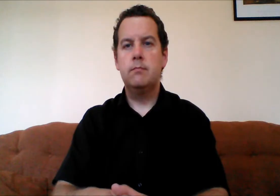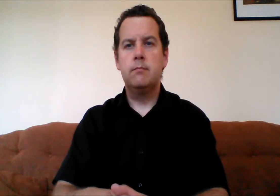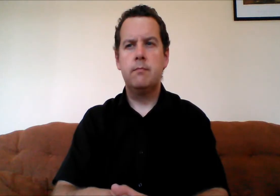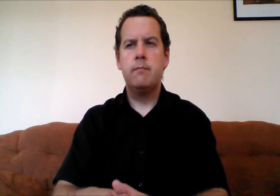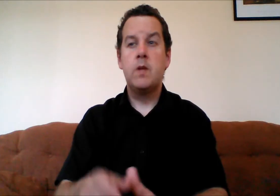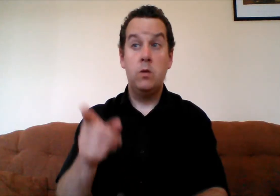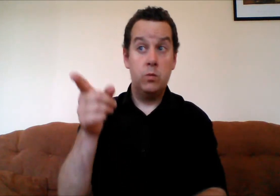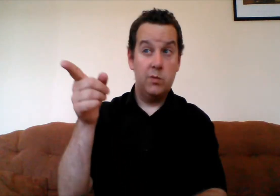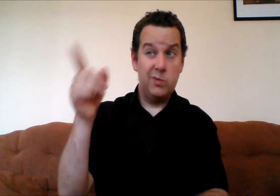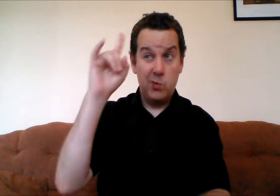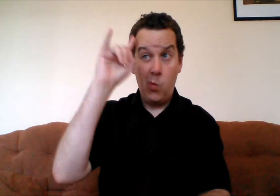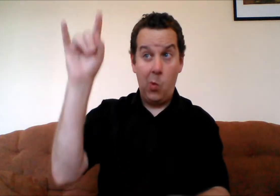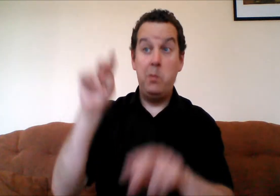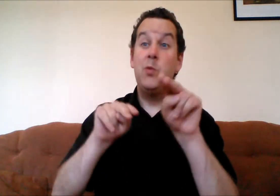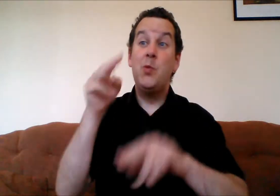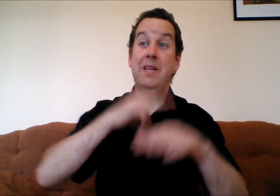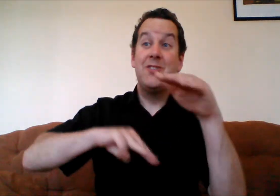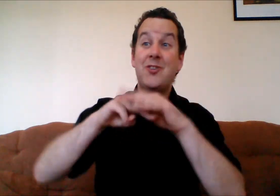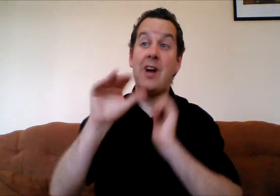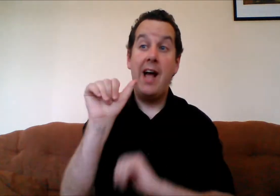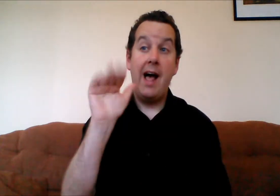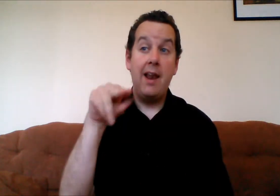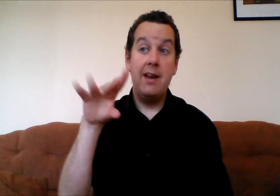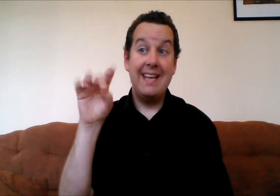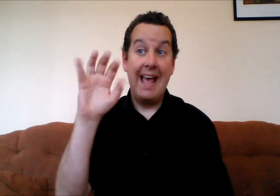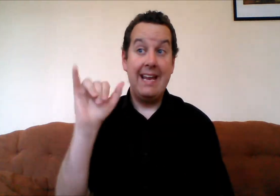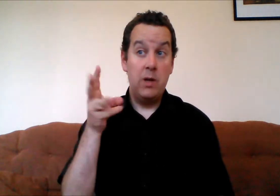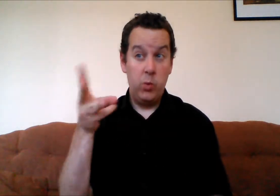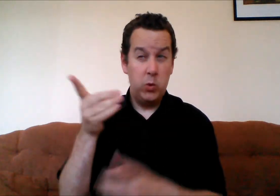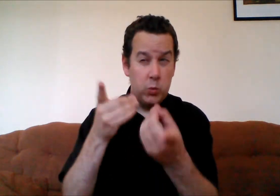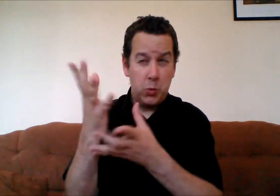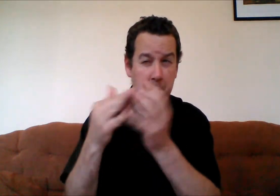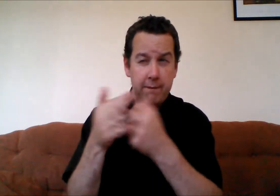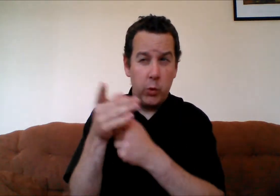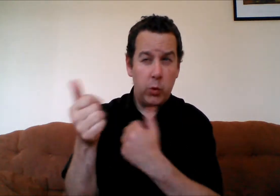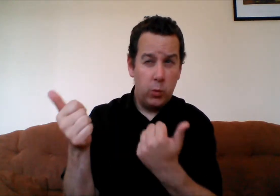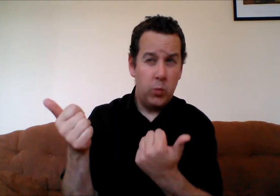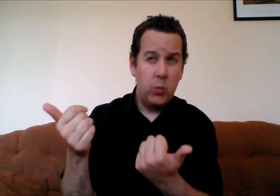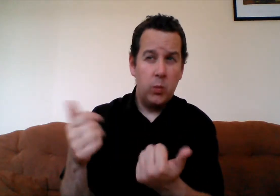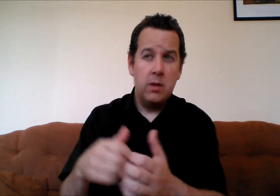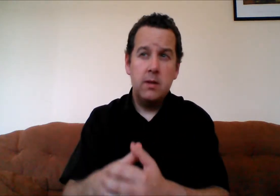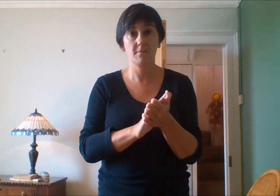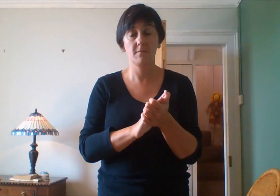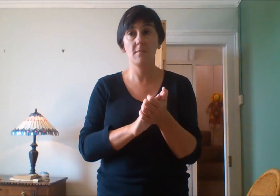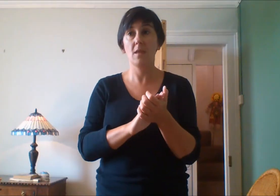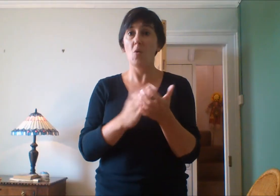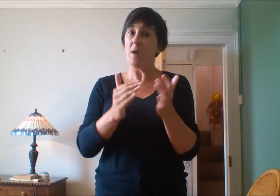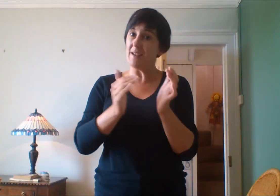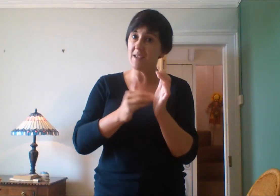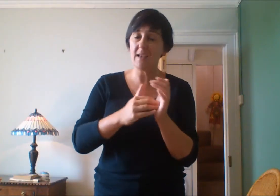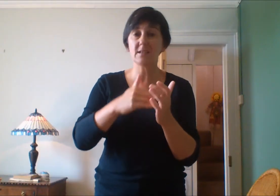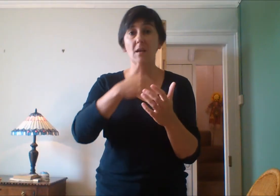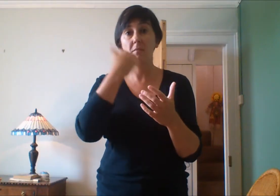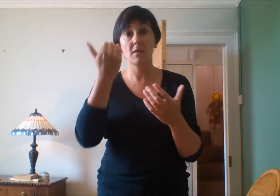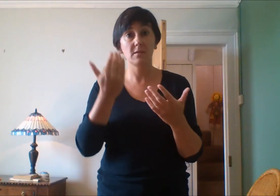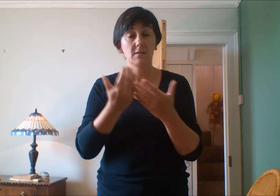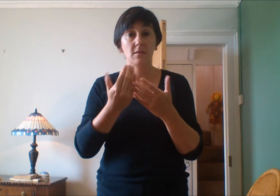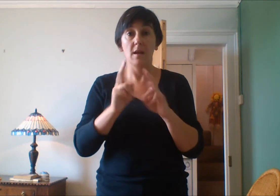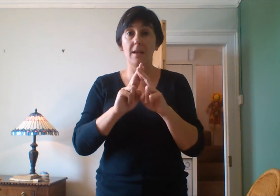You're hoping that the new minister, Alan Kelly, will do something for you, yeah? Well, we are, because, I mean, it wasn't a good enough argument. Well, we are, because, I mean, it wasn't a good enough argument to say